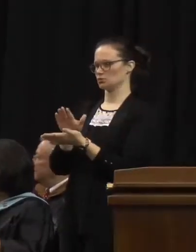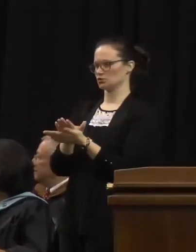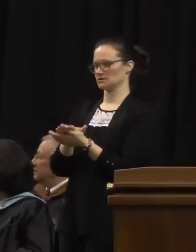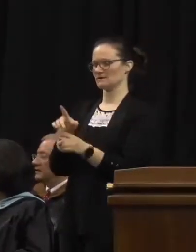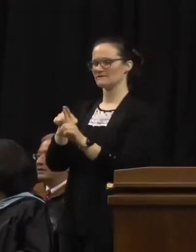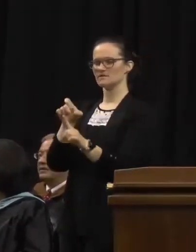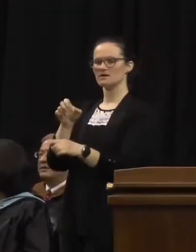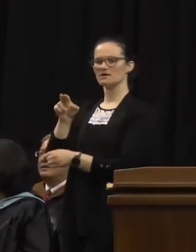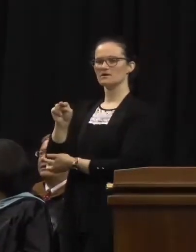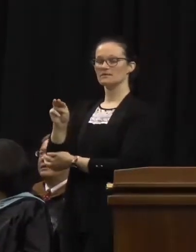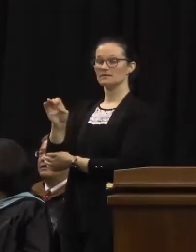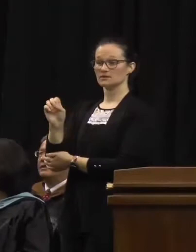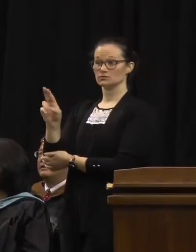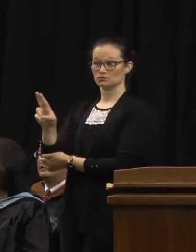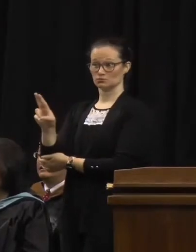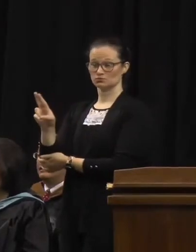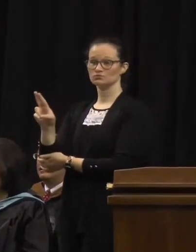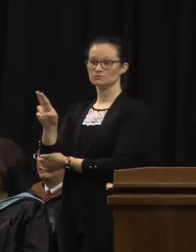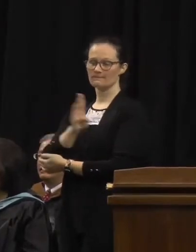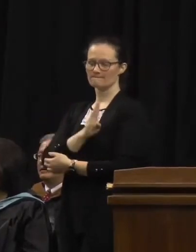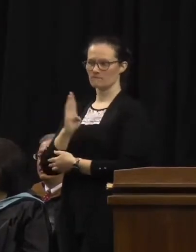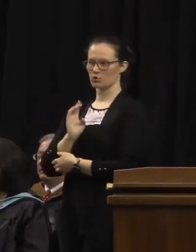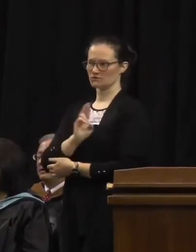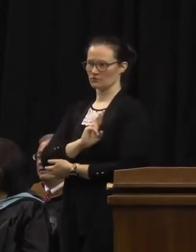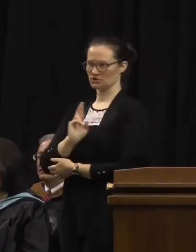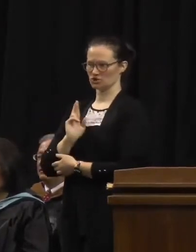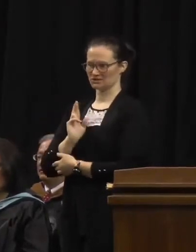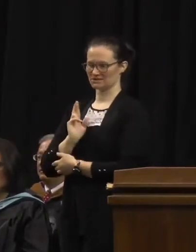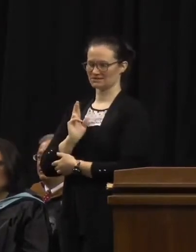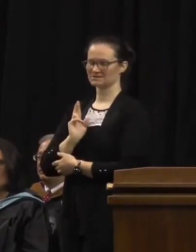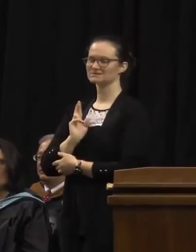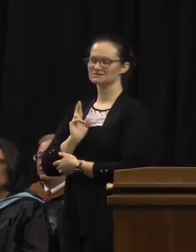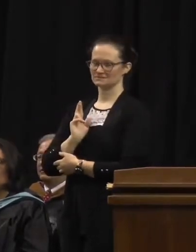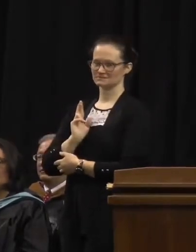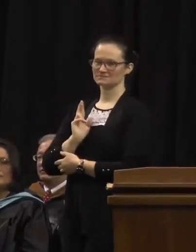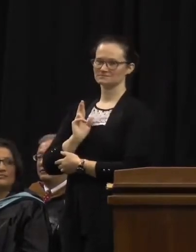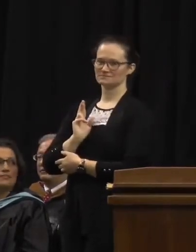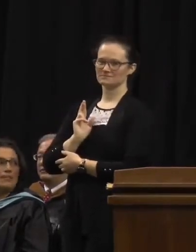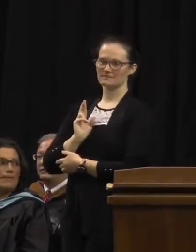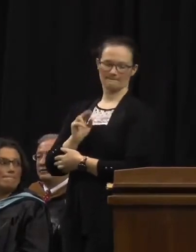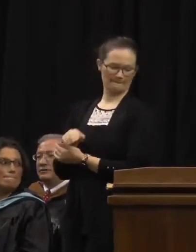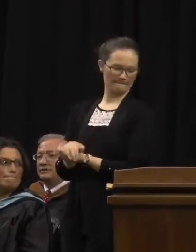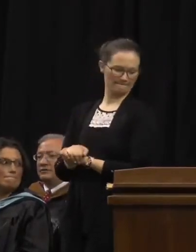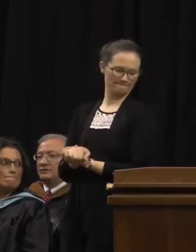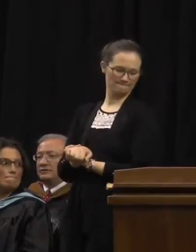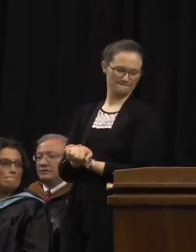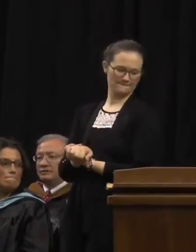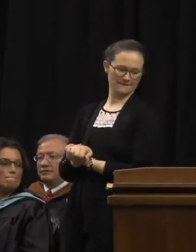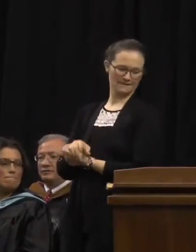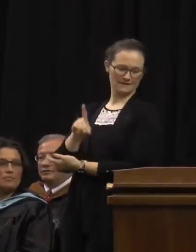From the New Mexico State University Board of Regents, Regent Amu